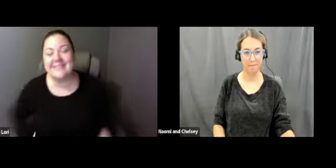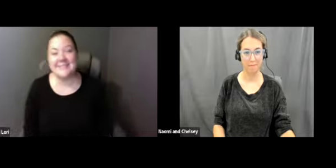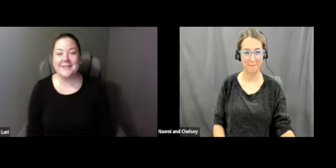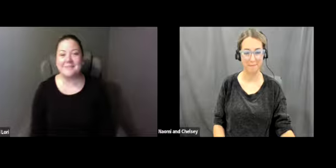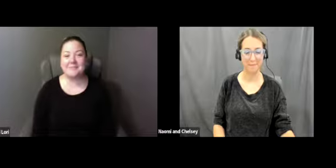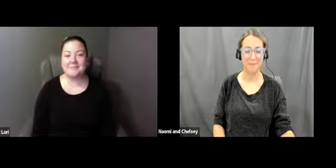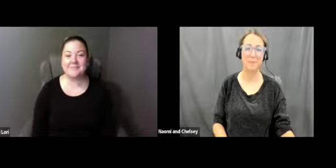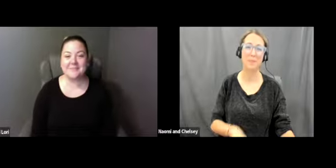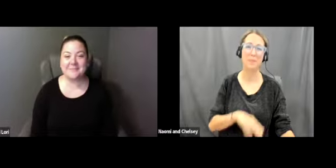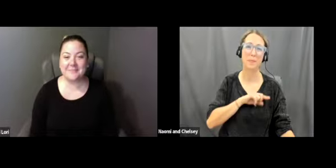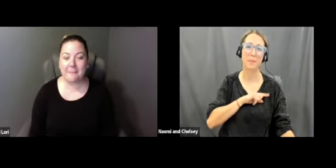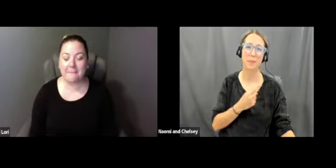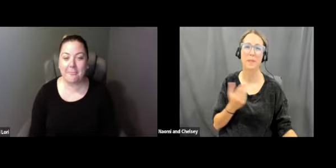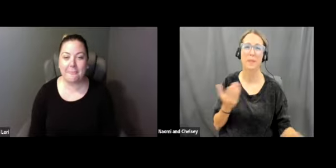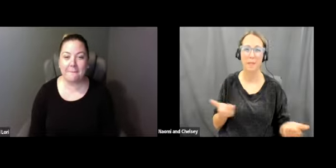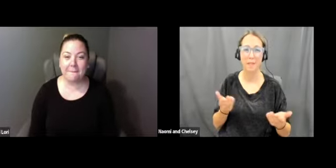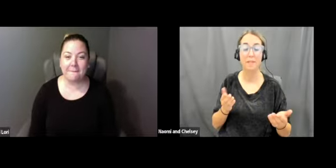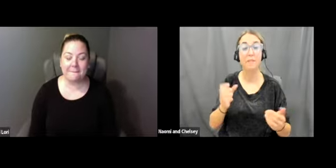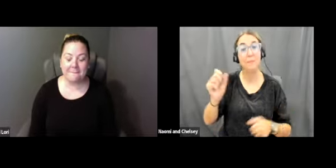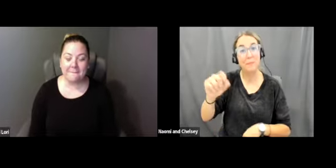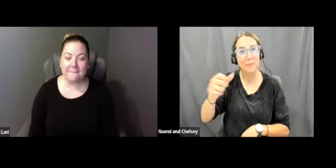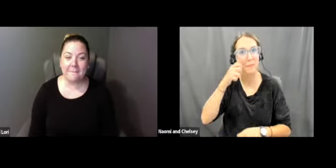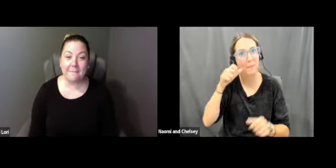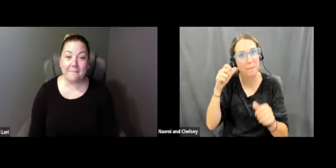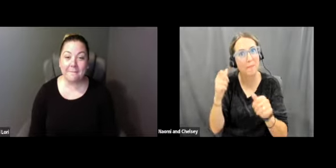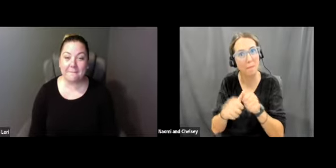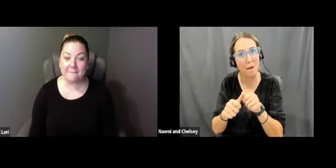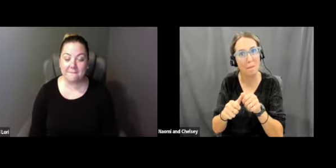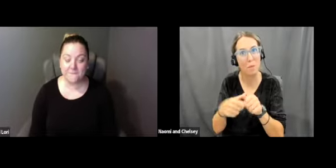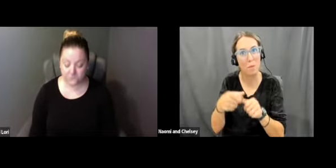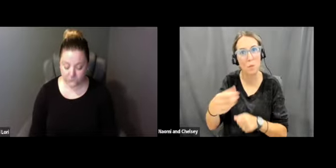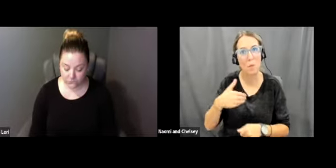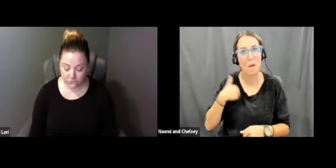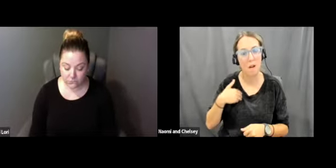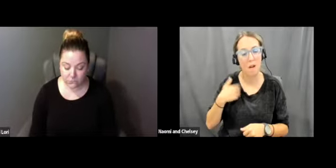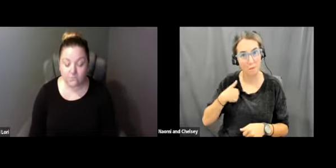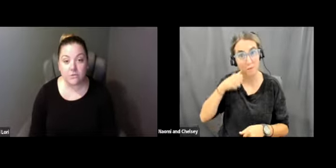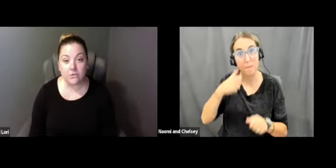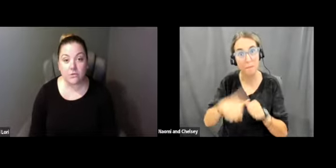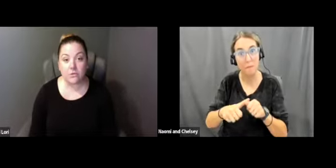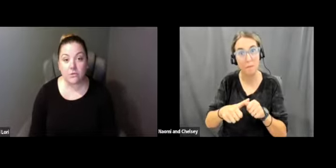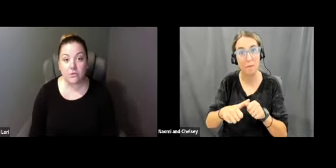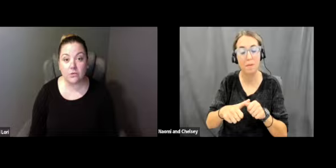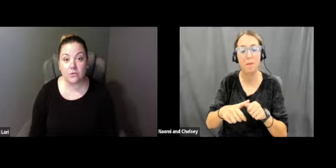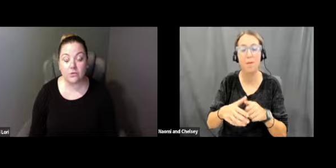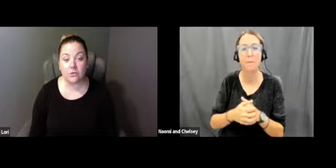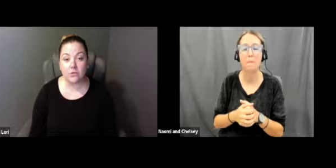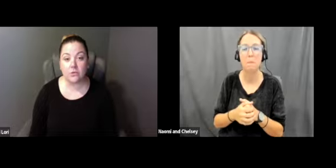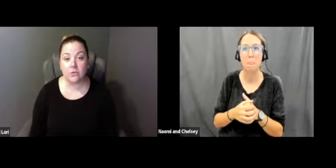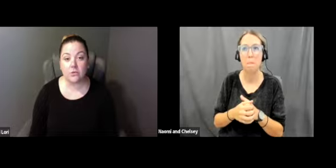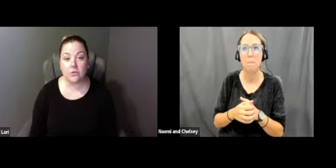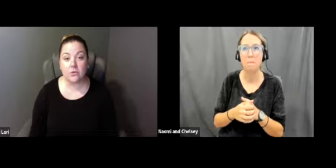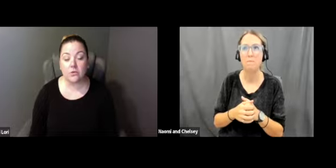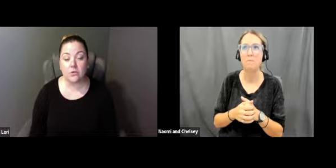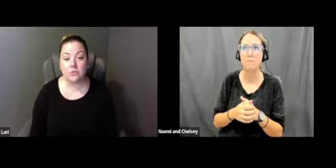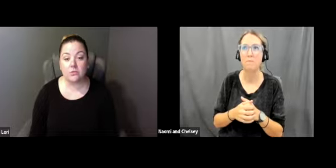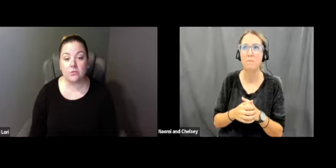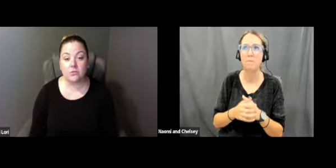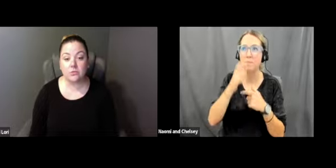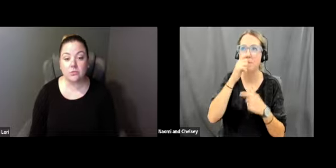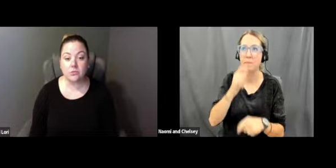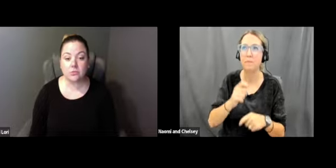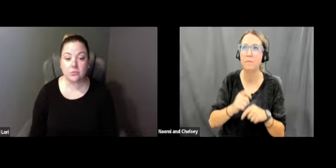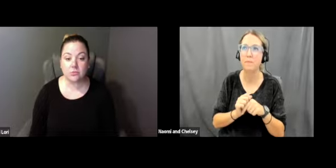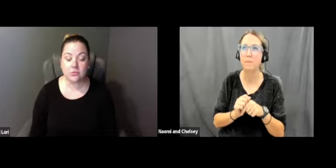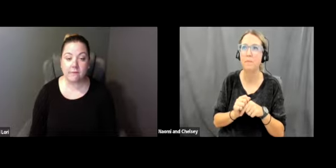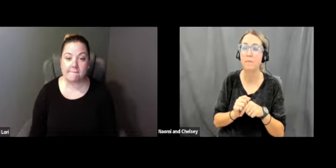yes, I totally do remember that. I absolutely remember that. I also, it's so interesting because I can remember in high